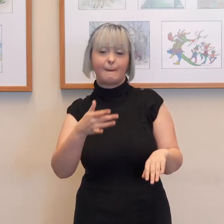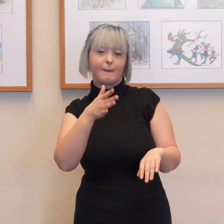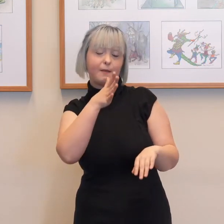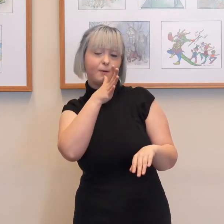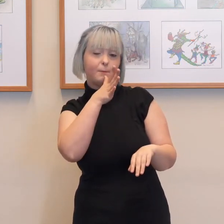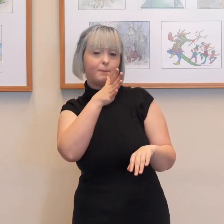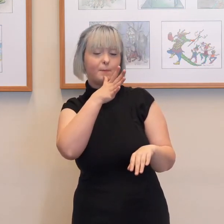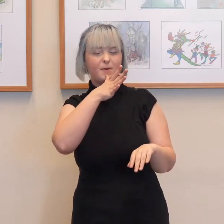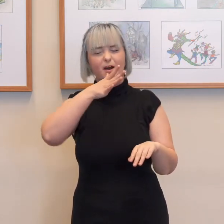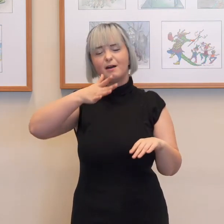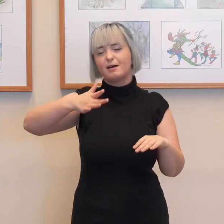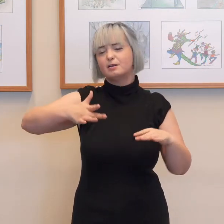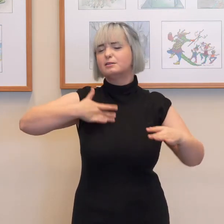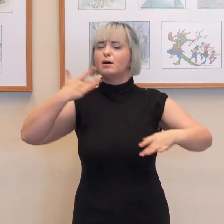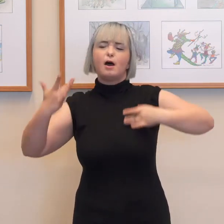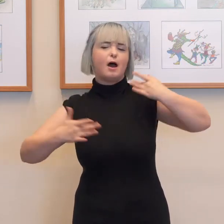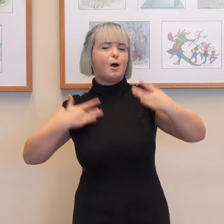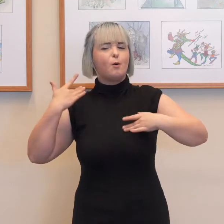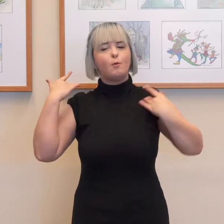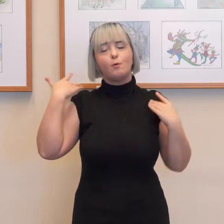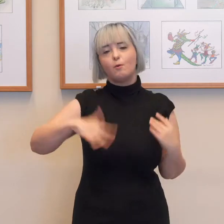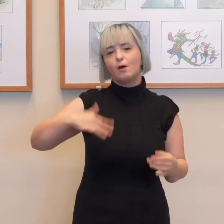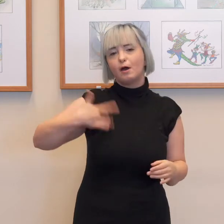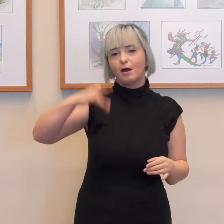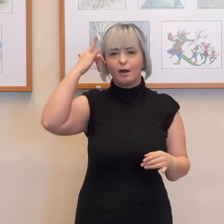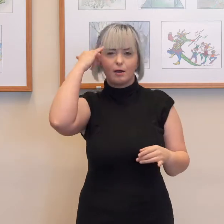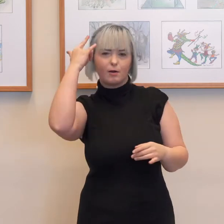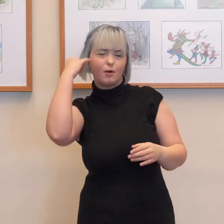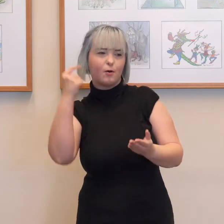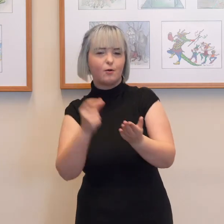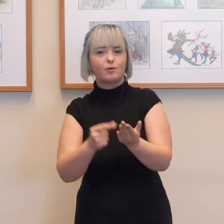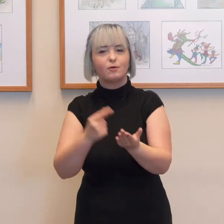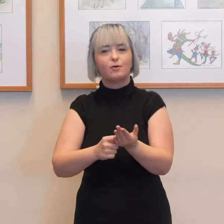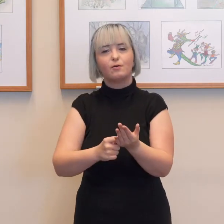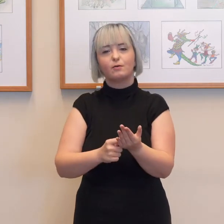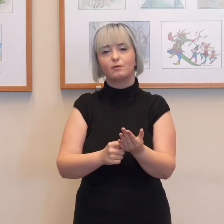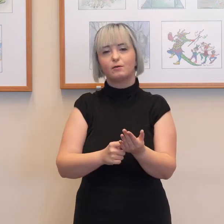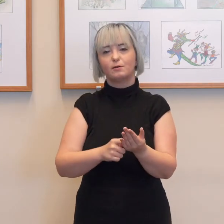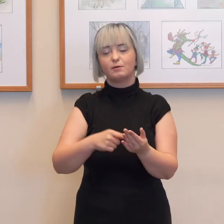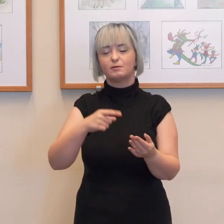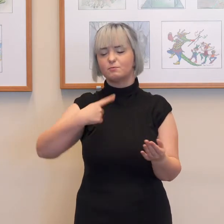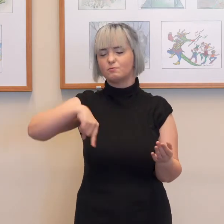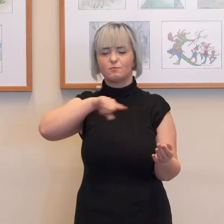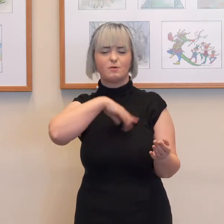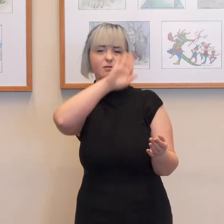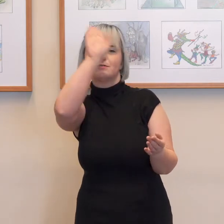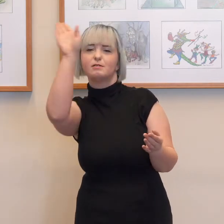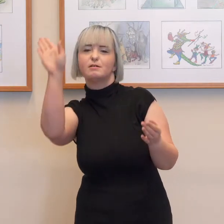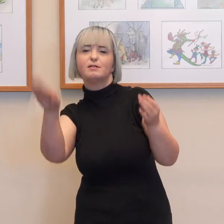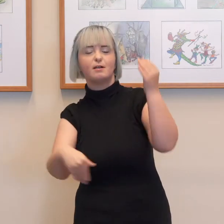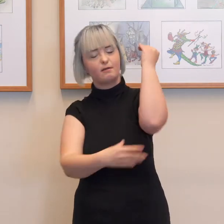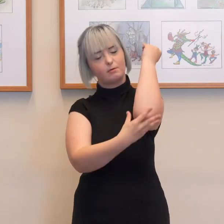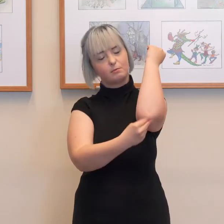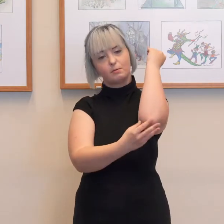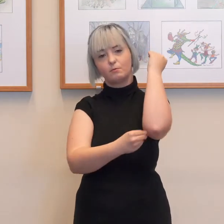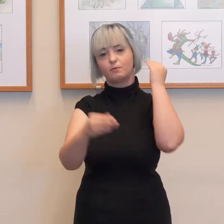his mom was so happy. She said, "Gold coins? Wow, we will never be poor again."